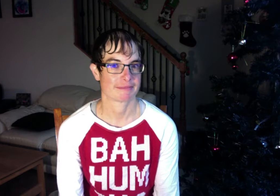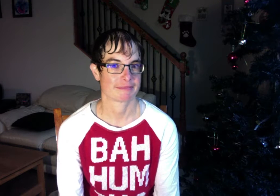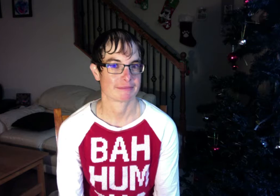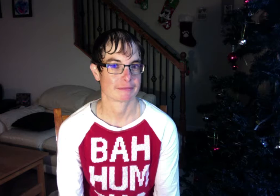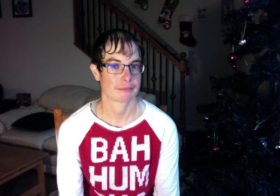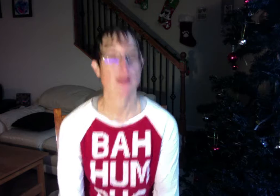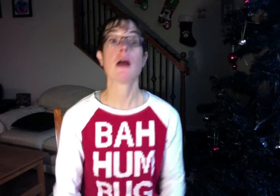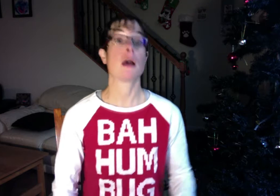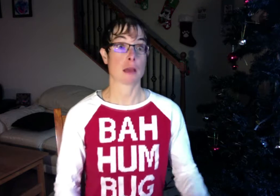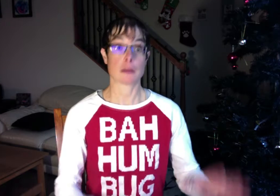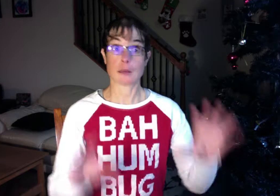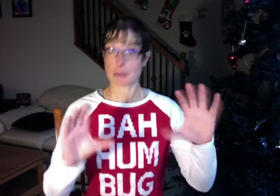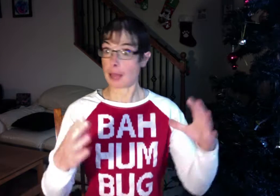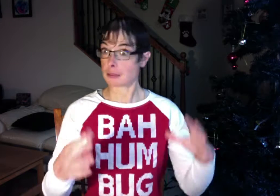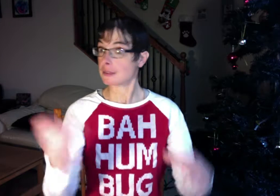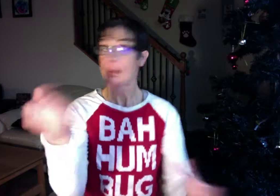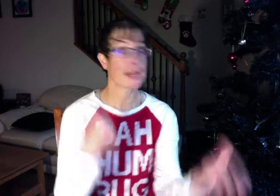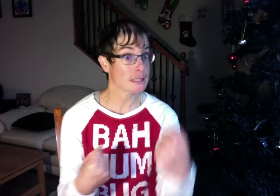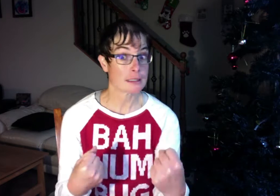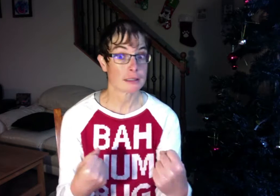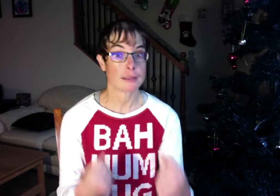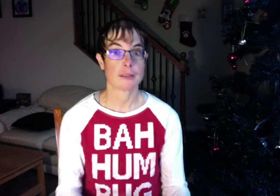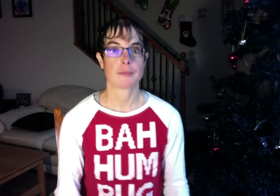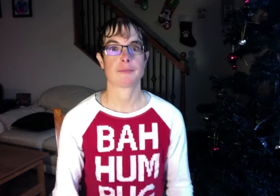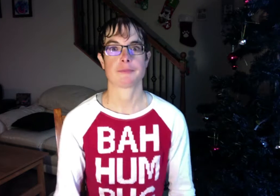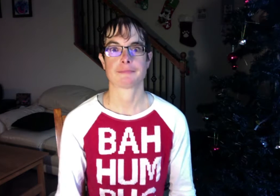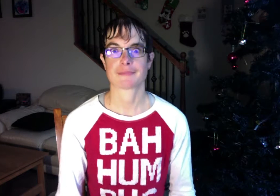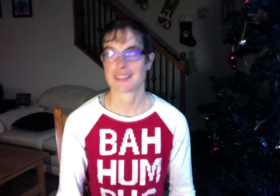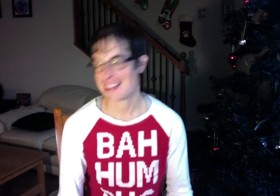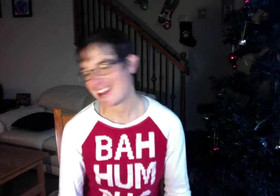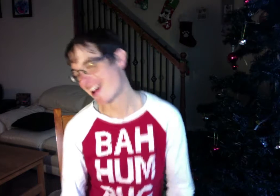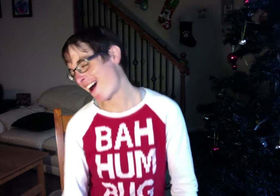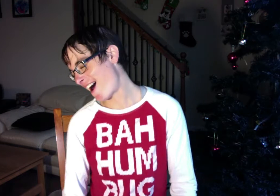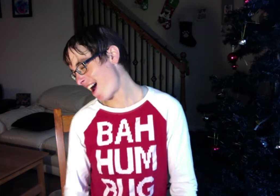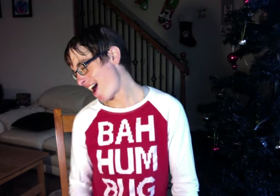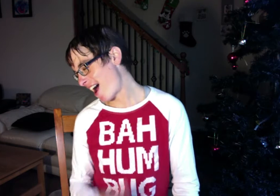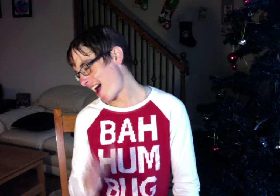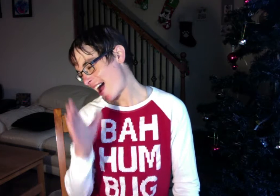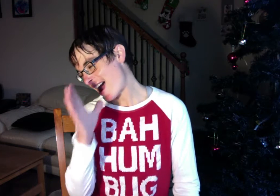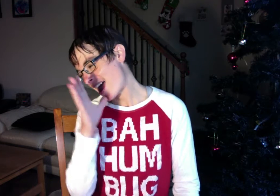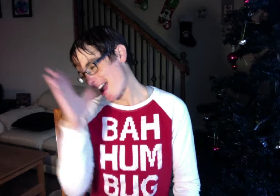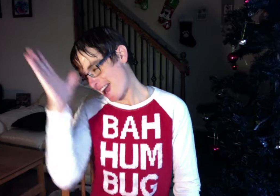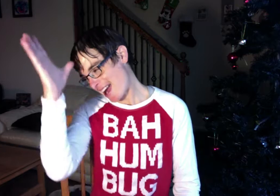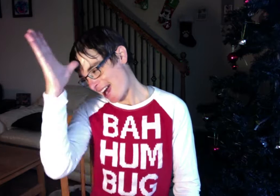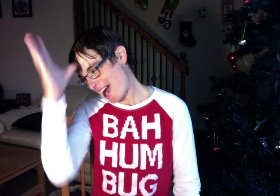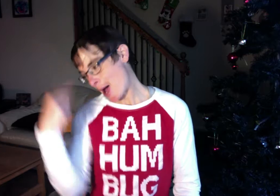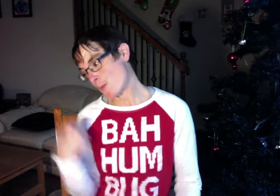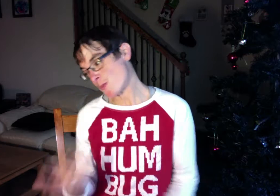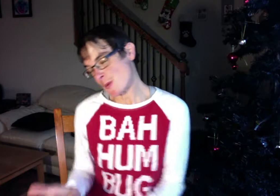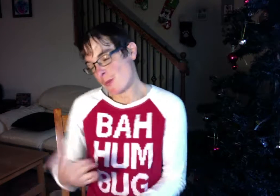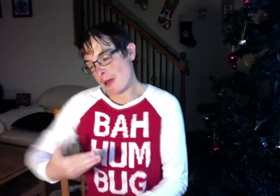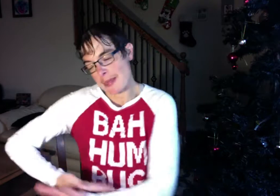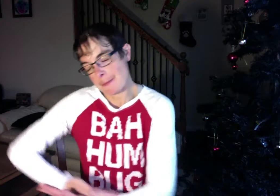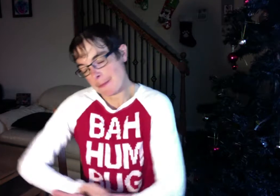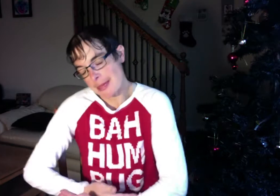Class. Yes. We want Julius to grow up to be as clever as you, said Lily's father. So we must